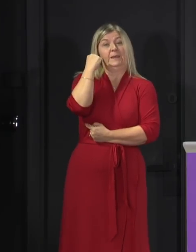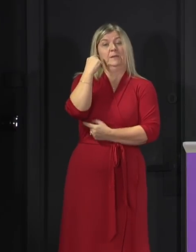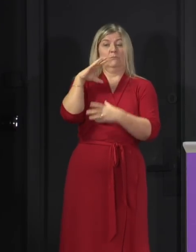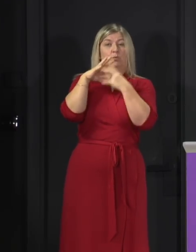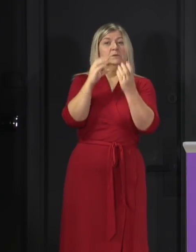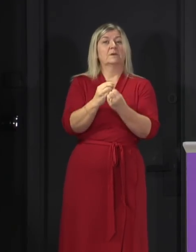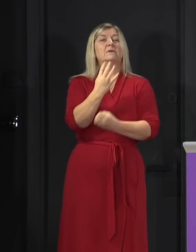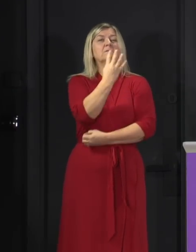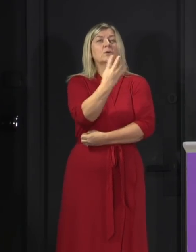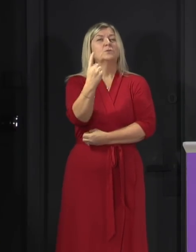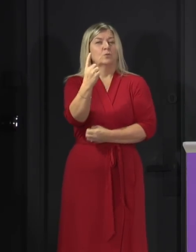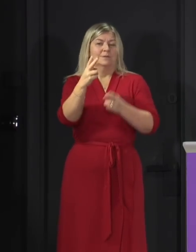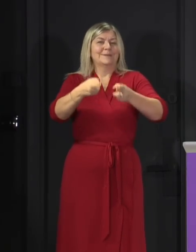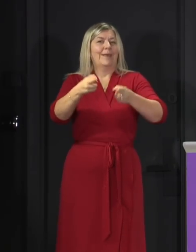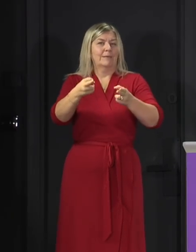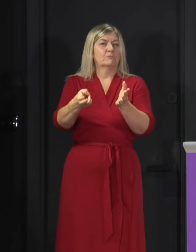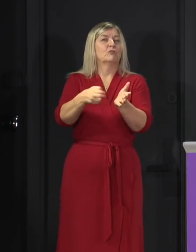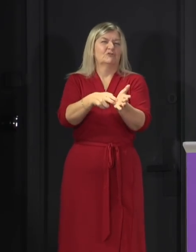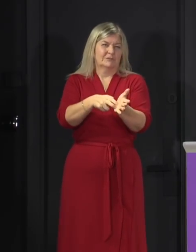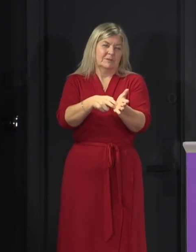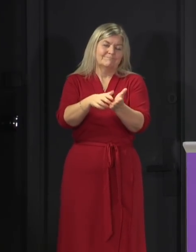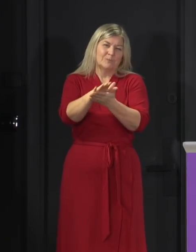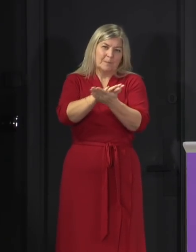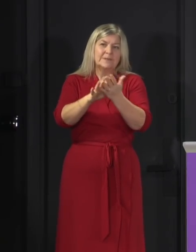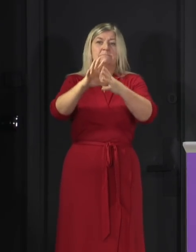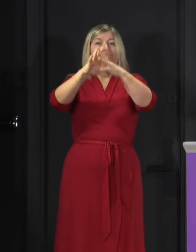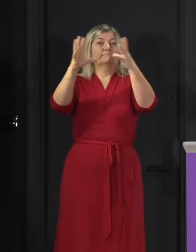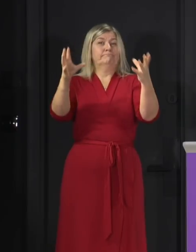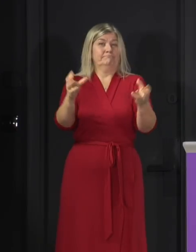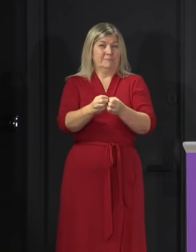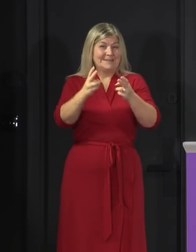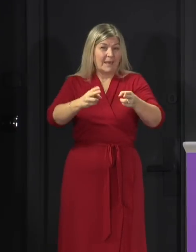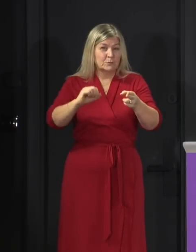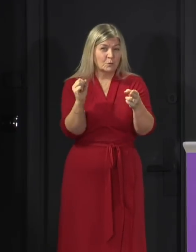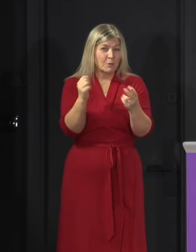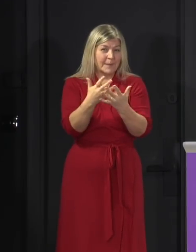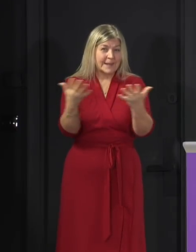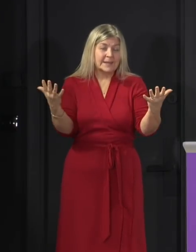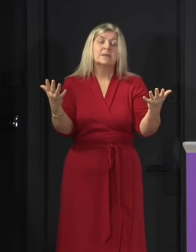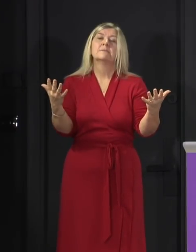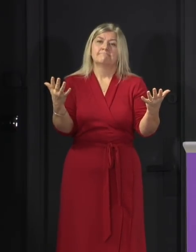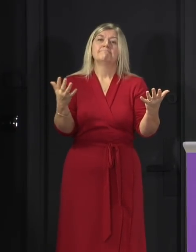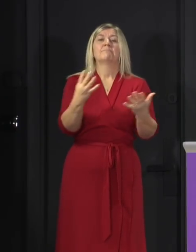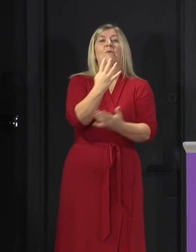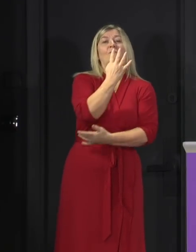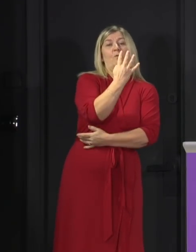41 deaths have been registered, which takes the total number of deaths under this daily measurement now to